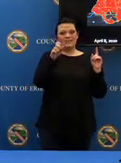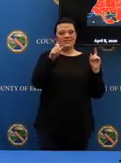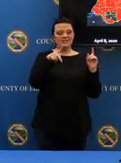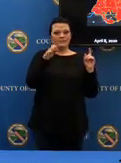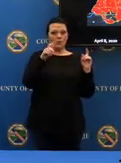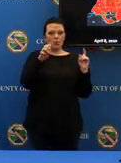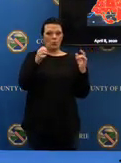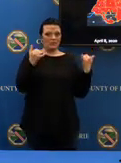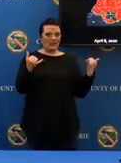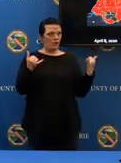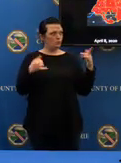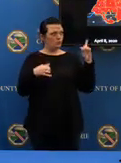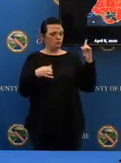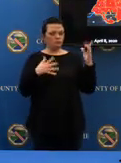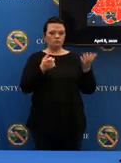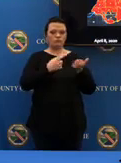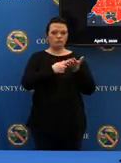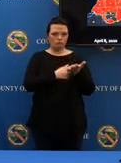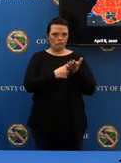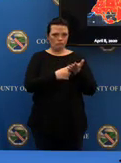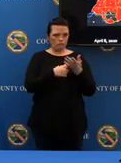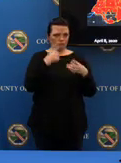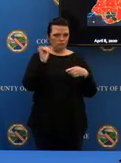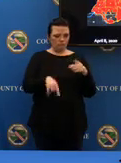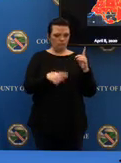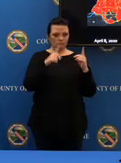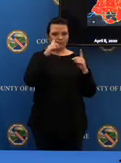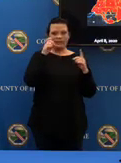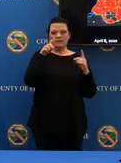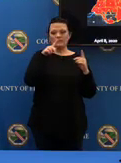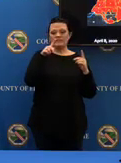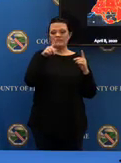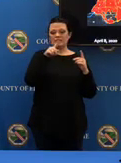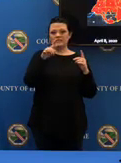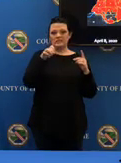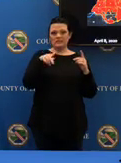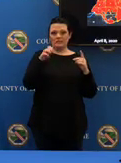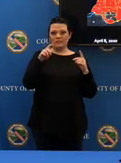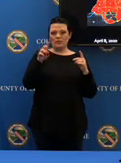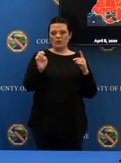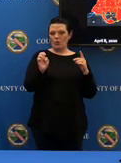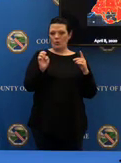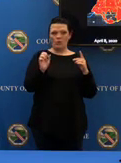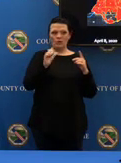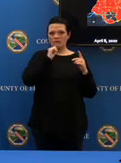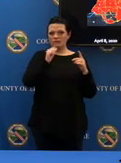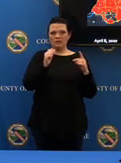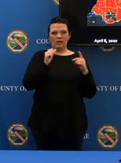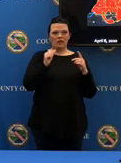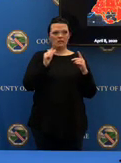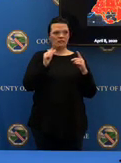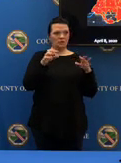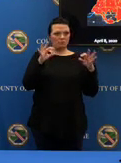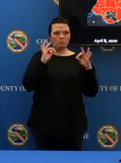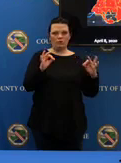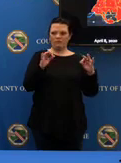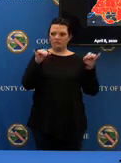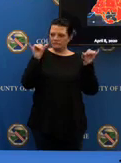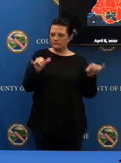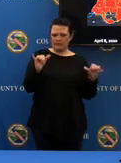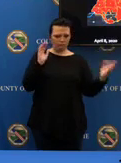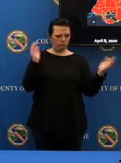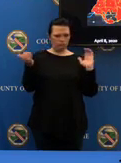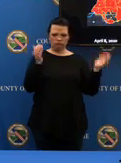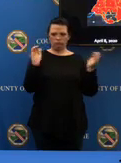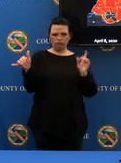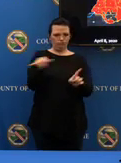feature. And I want to talk about zip codes because zip code mapping is not an apples-to-apples comparison. A lot of people